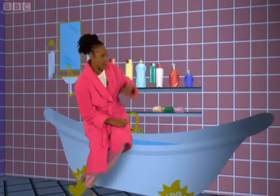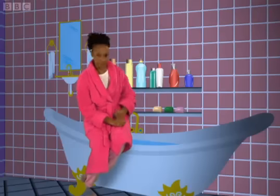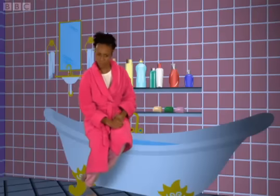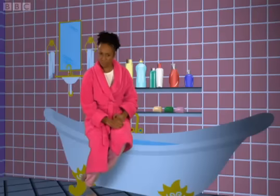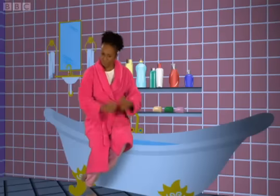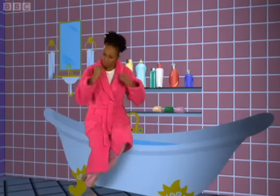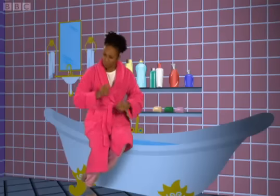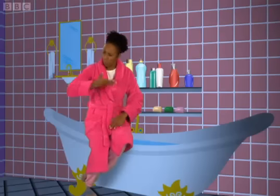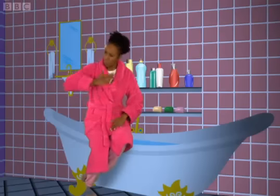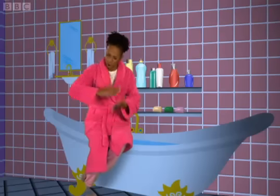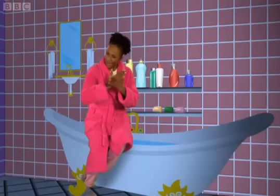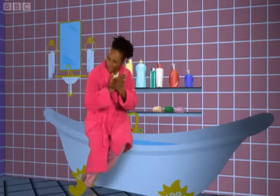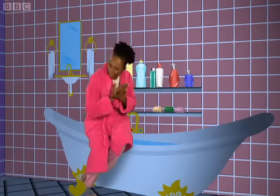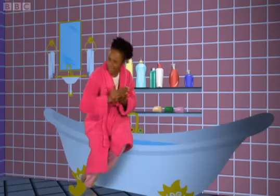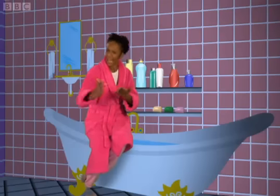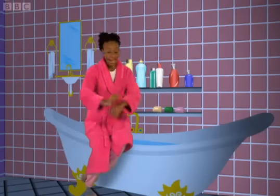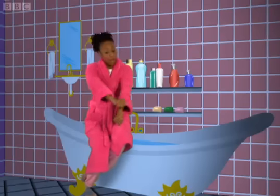determined to get myself thoroughly scrubbed.